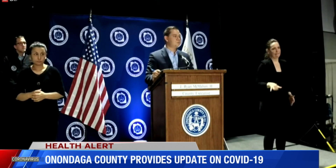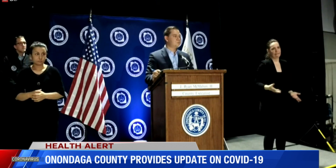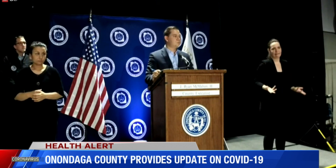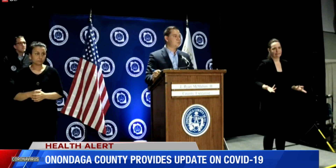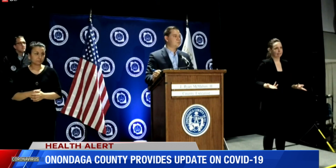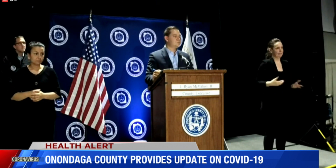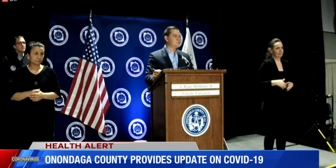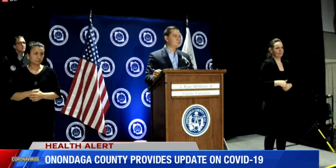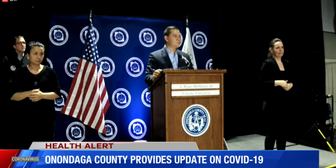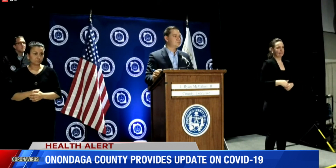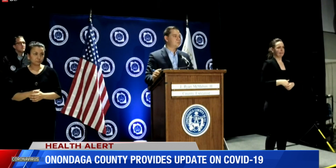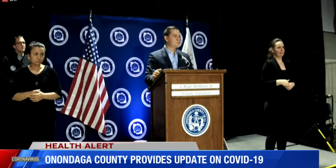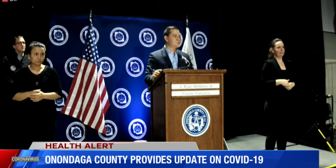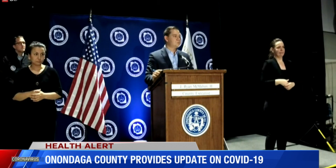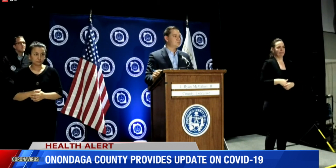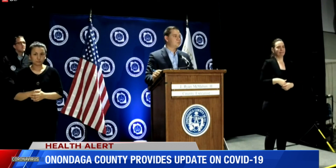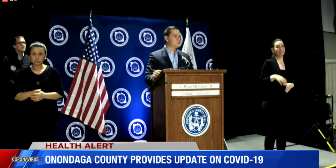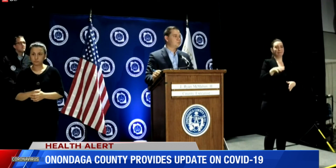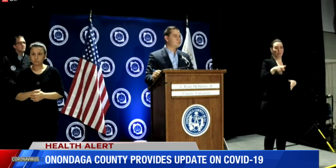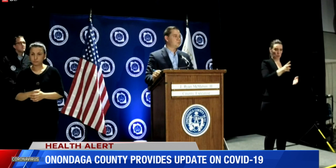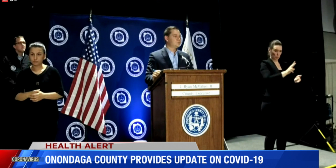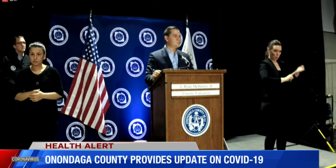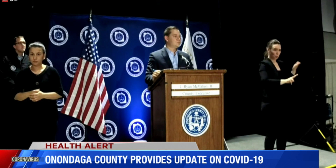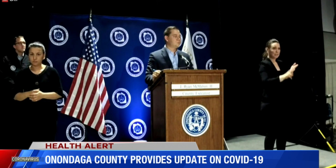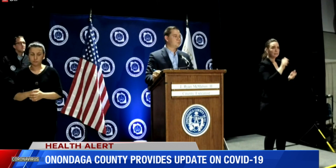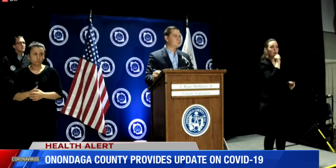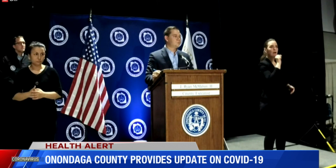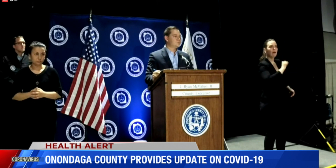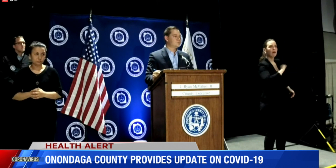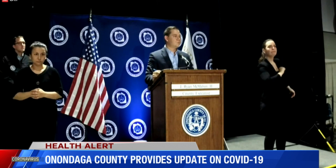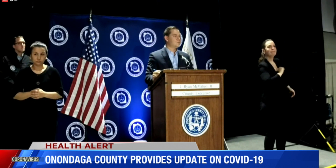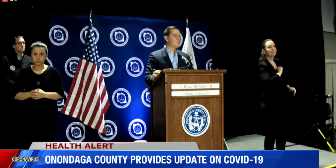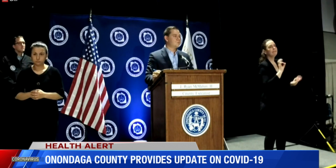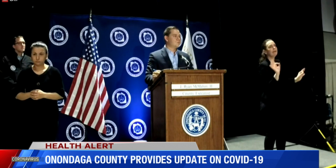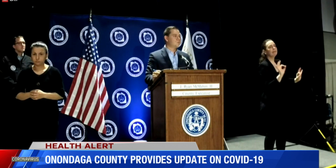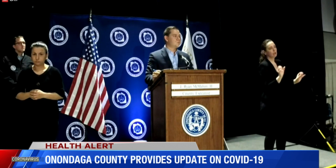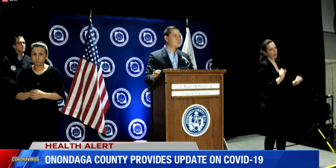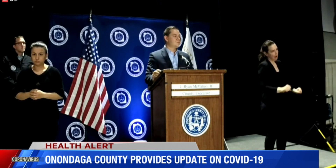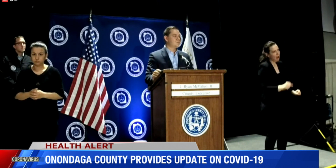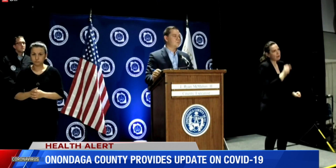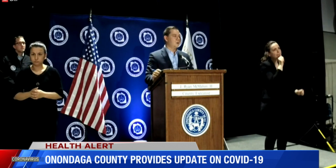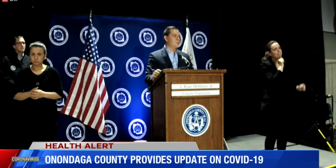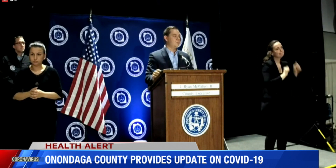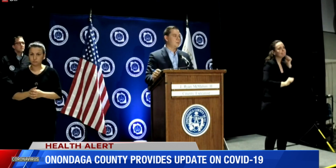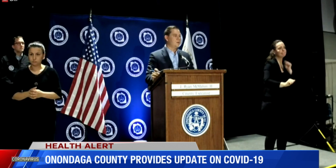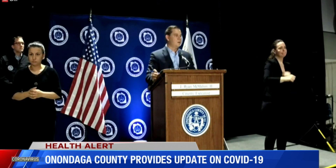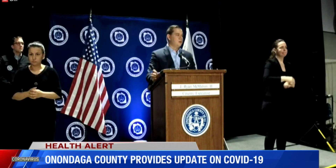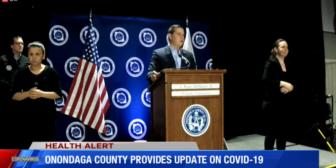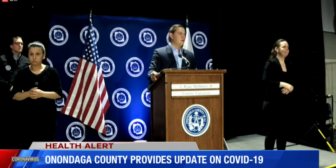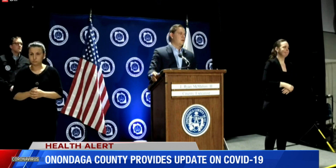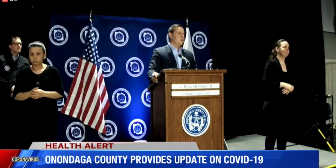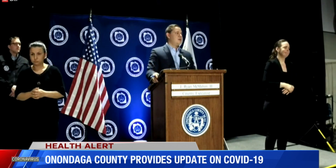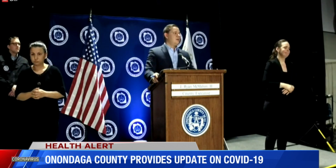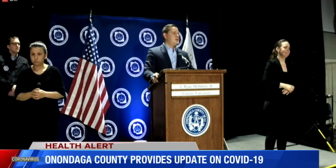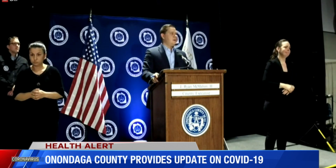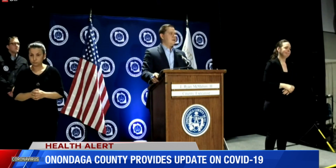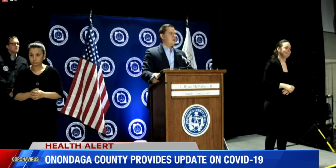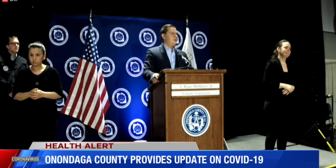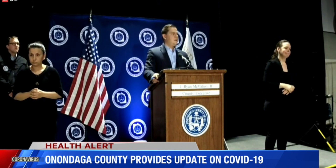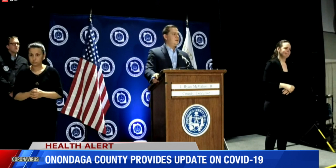Are they still using the same protocol for determining who gets a test? You have to have a fever of